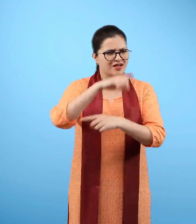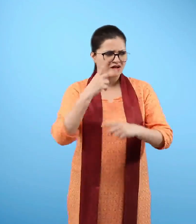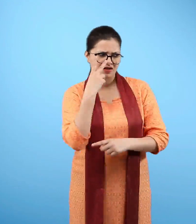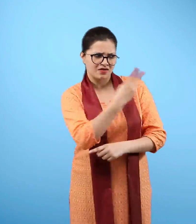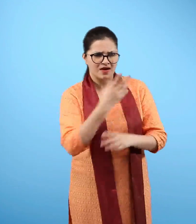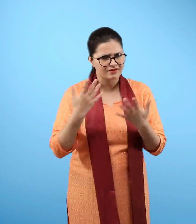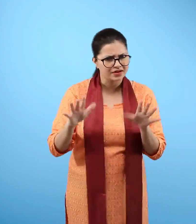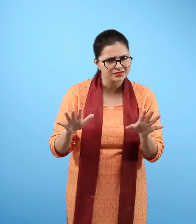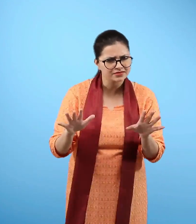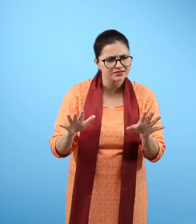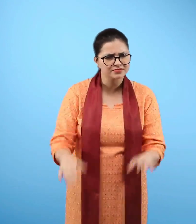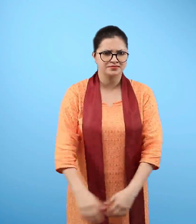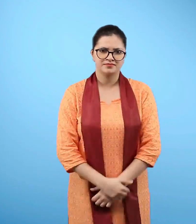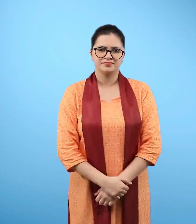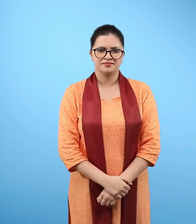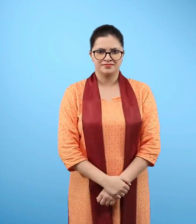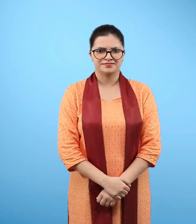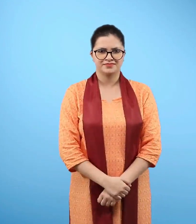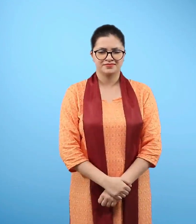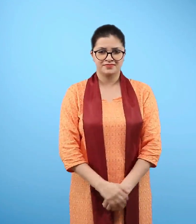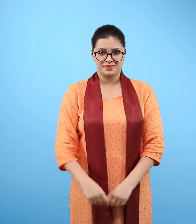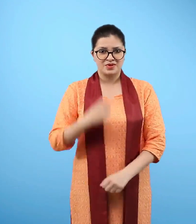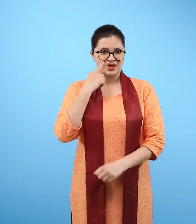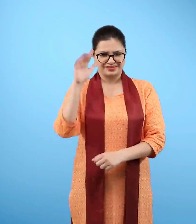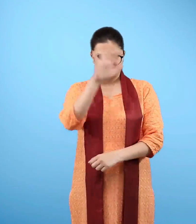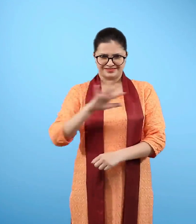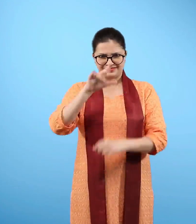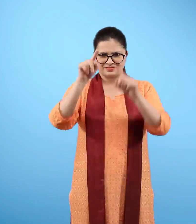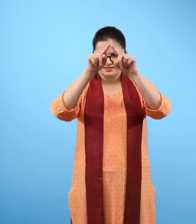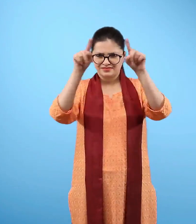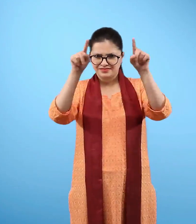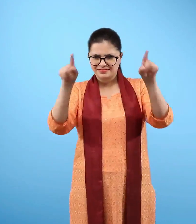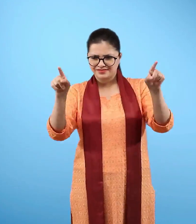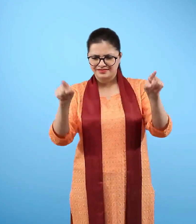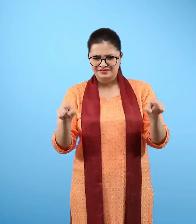shape before? How many sides does it have?